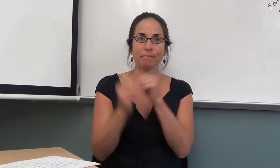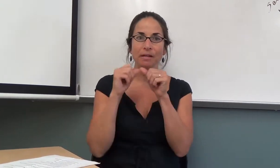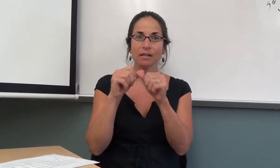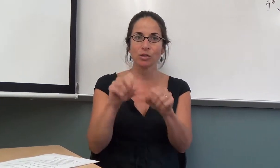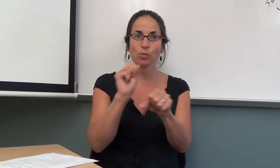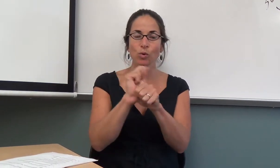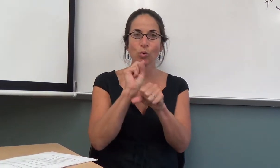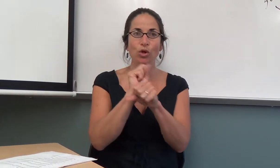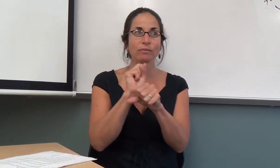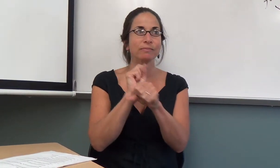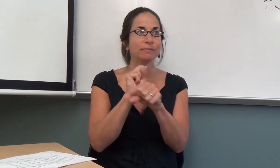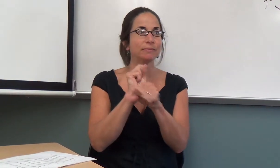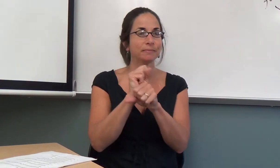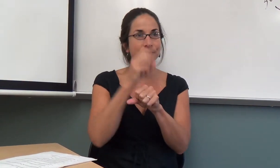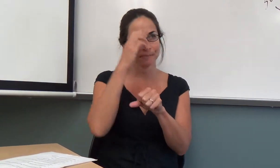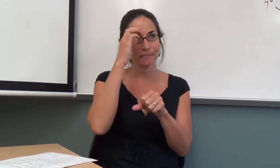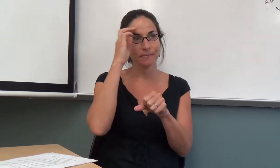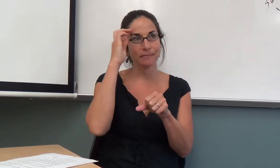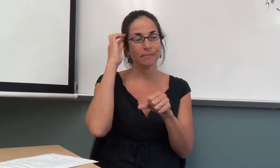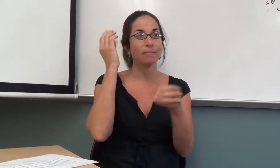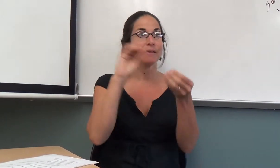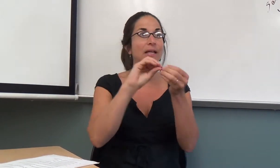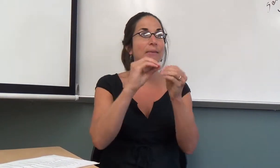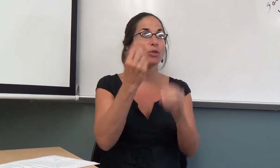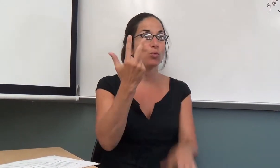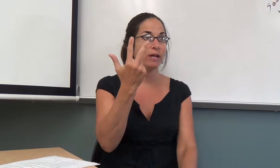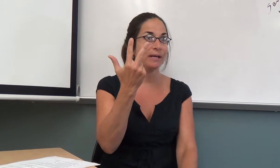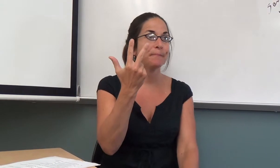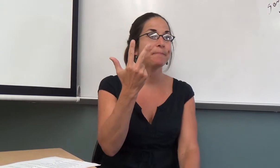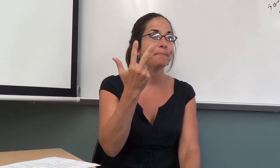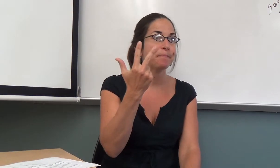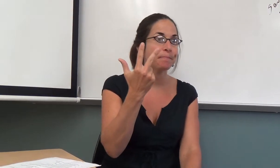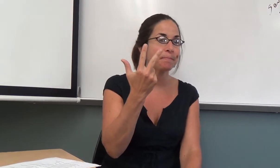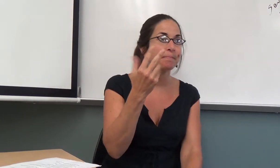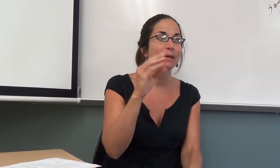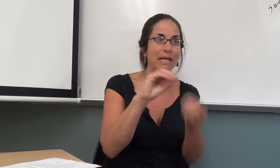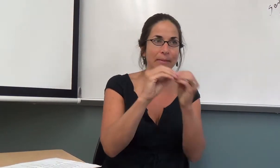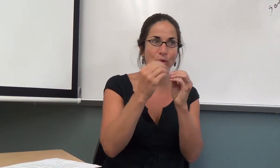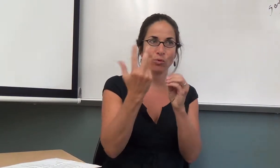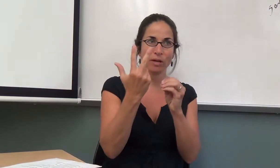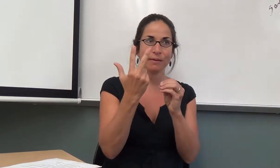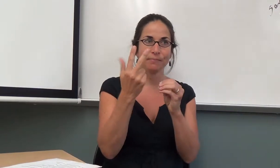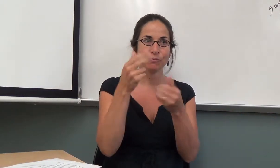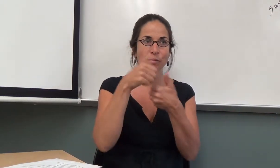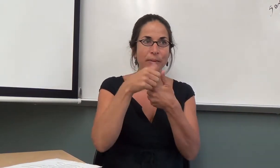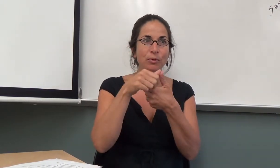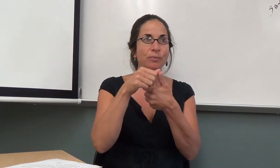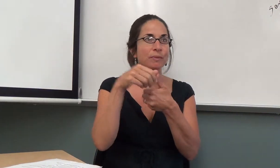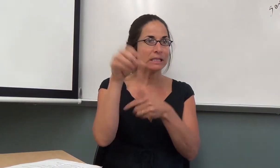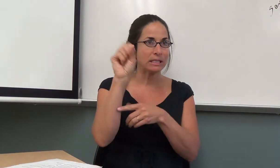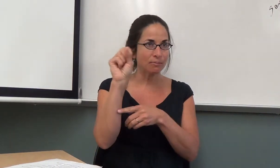Don't have a choice. Okay, how about number 3? Let's work on 3. Remember, we're identifying subjects,